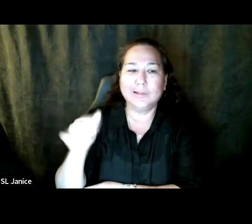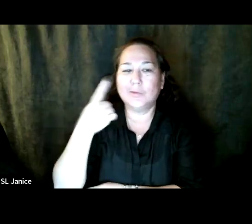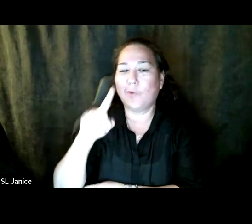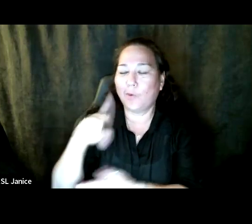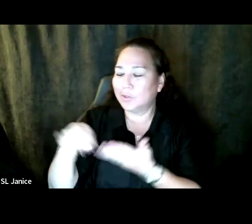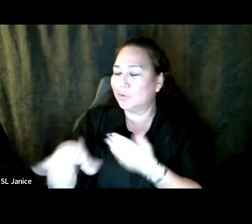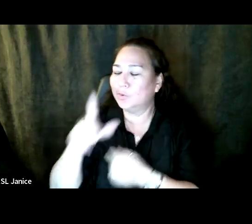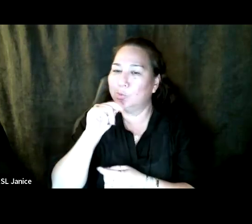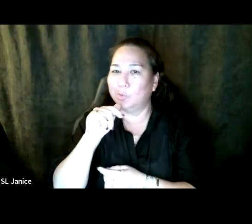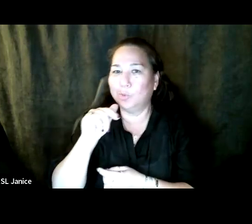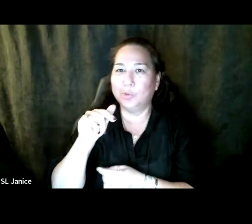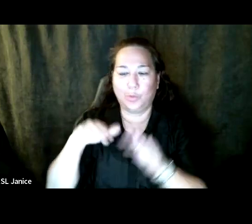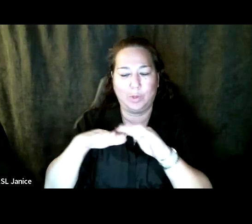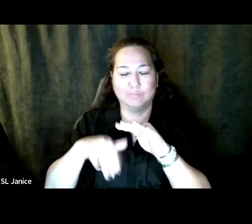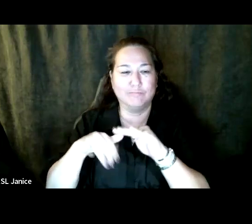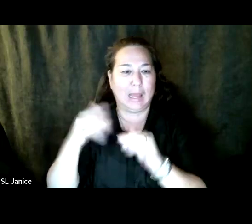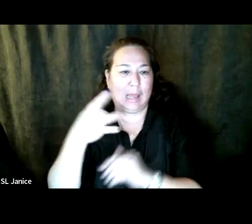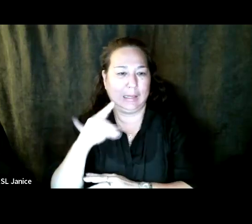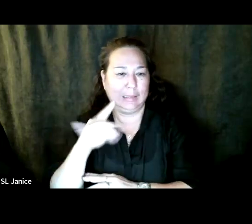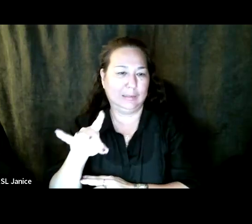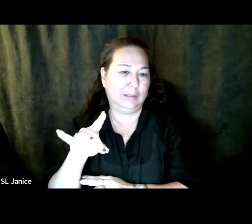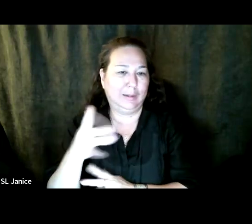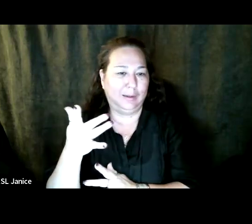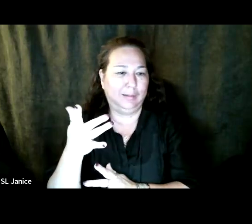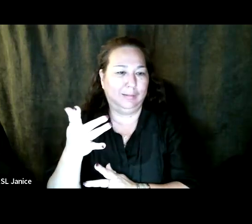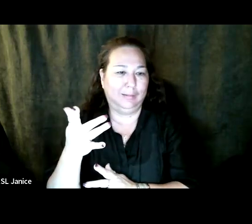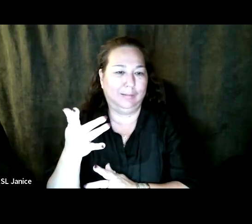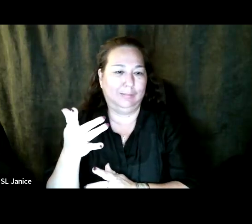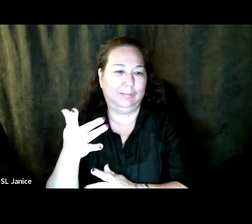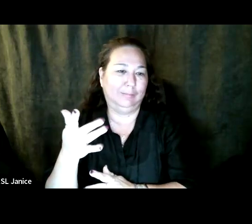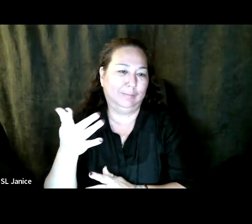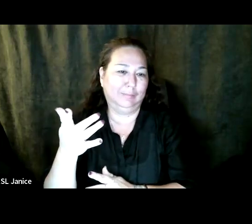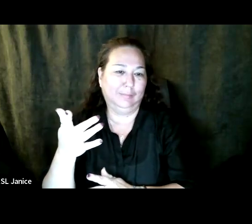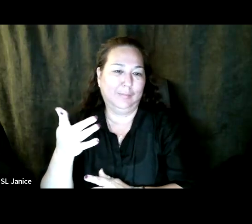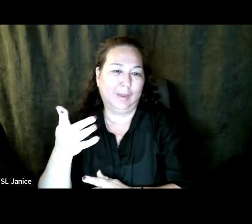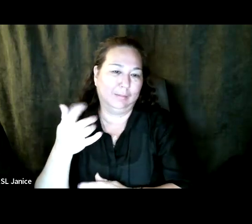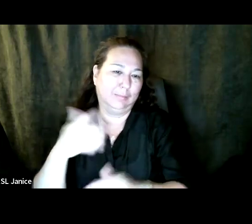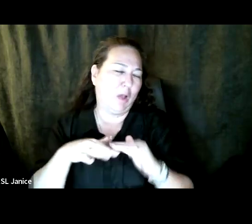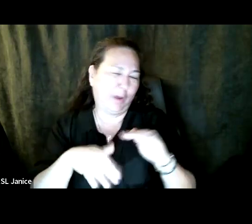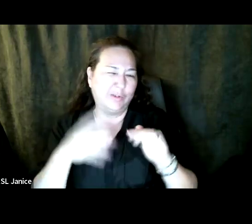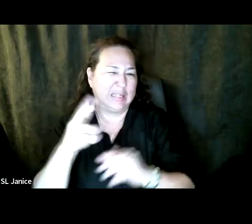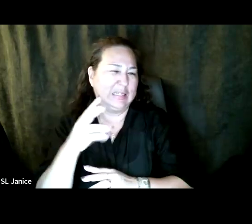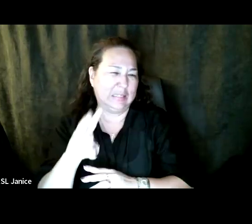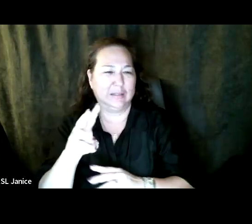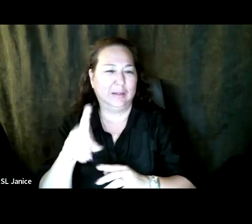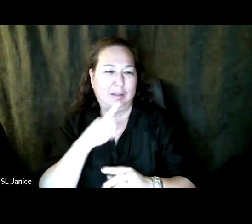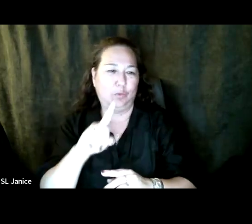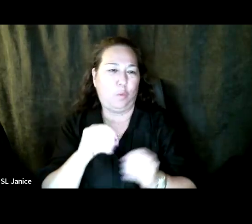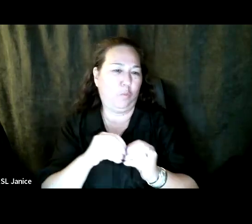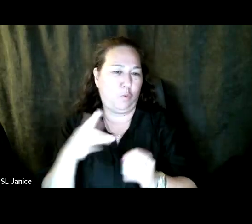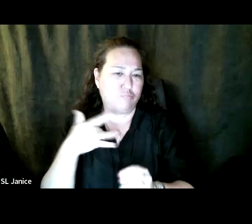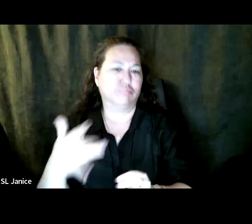16-year-old compulsory. And so we make sure that the school calls home after a certain amount of